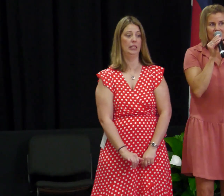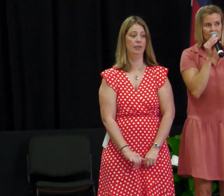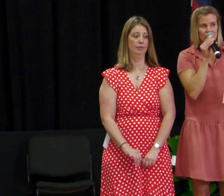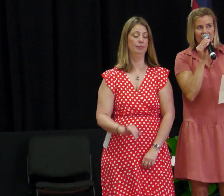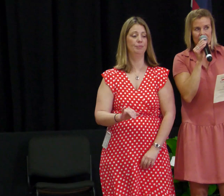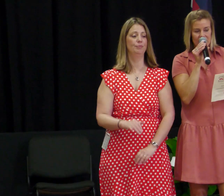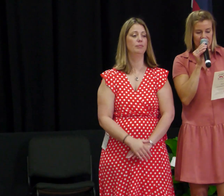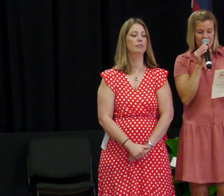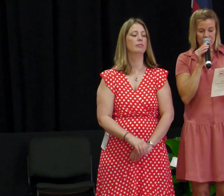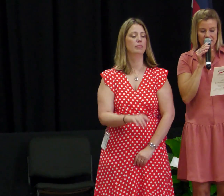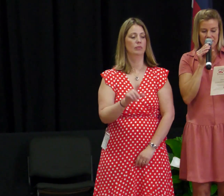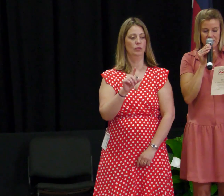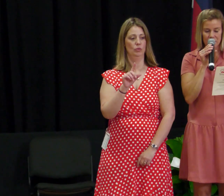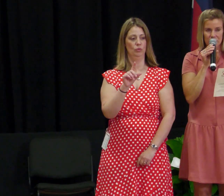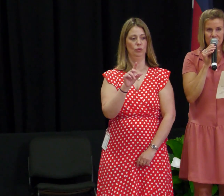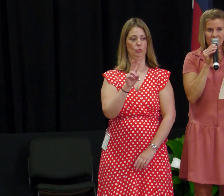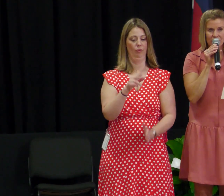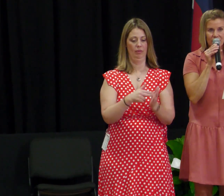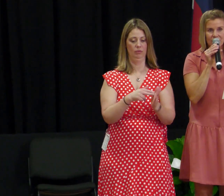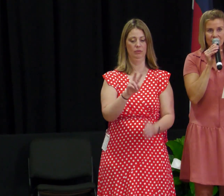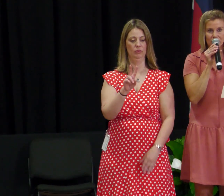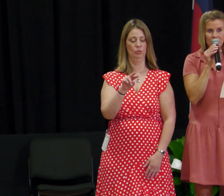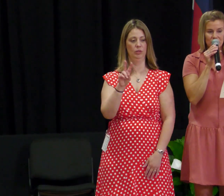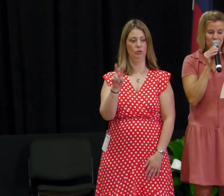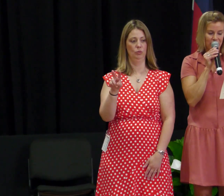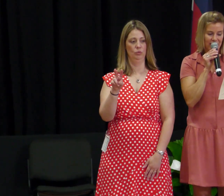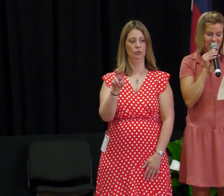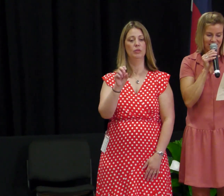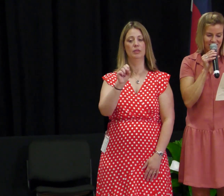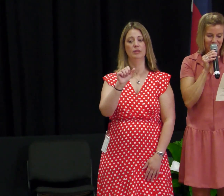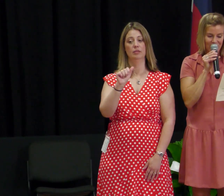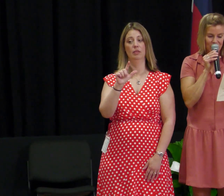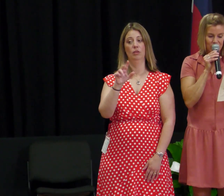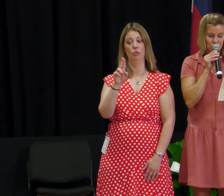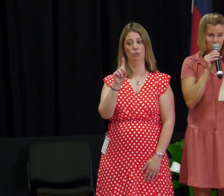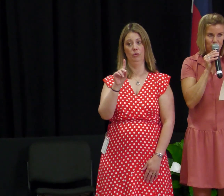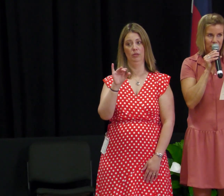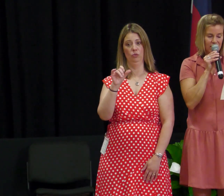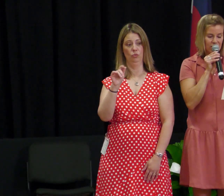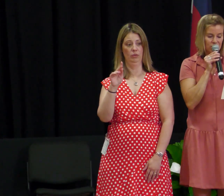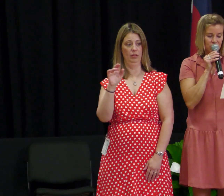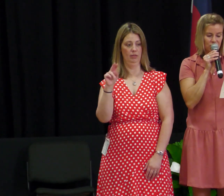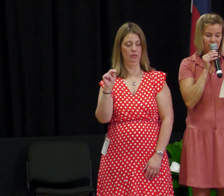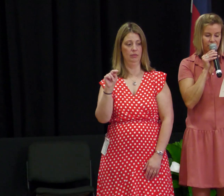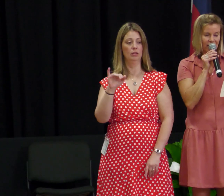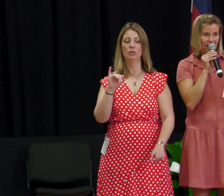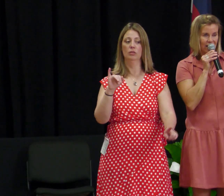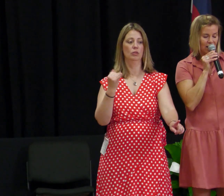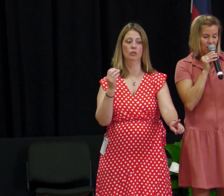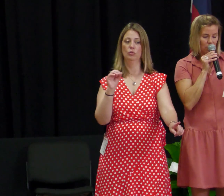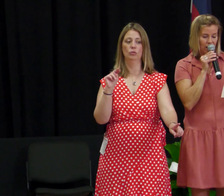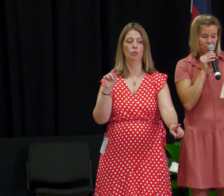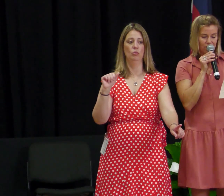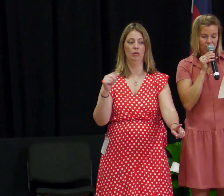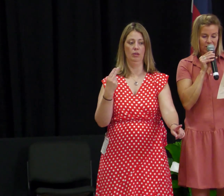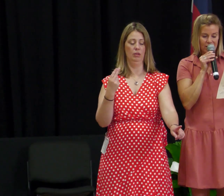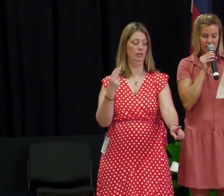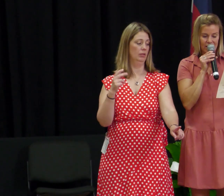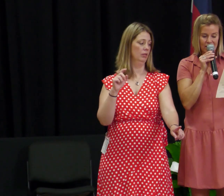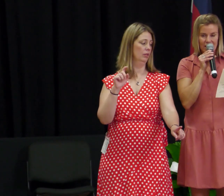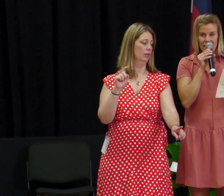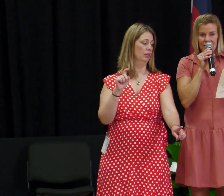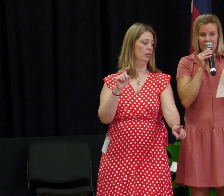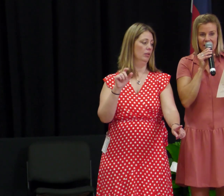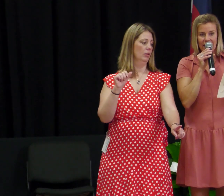Our 2020 22 Salutatorian Jonah Shafay Rayford